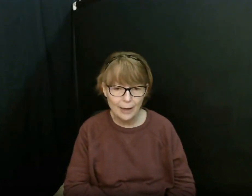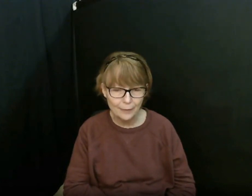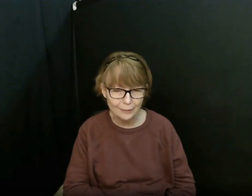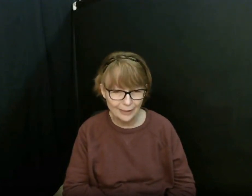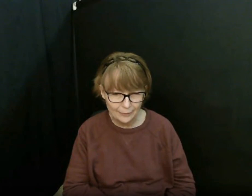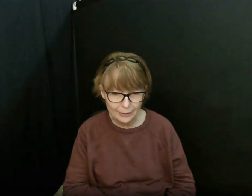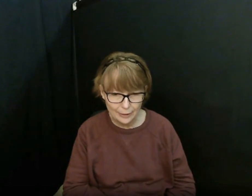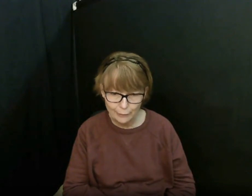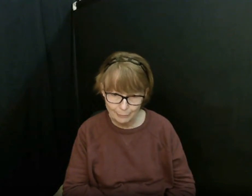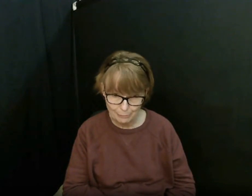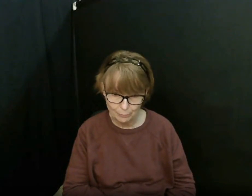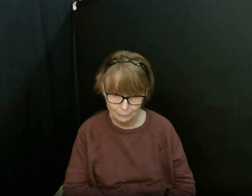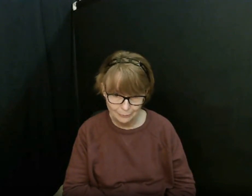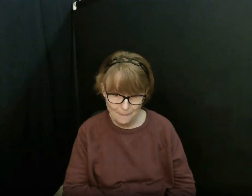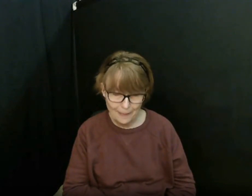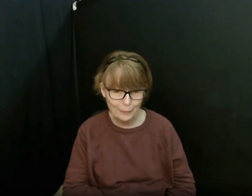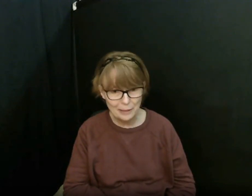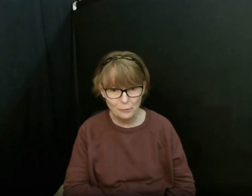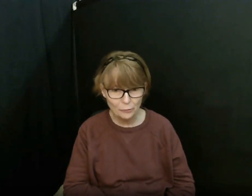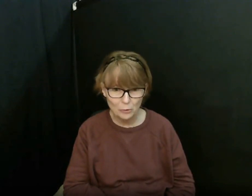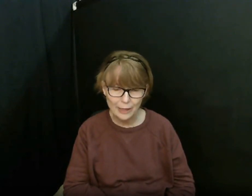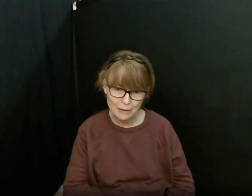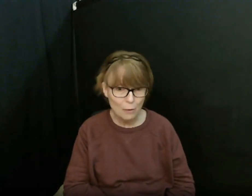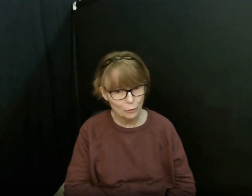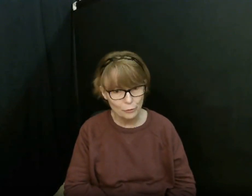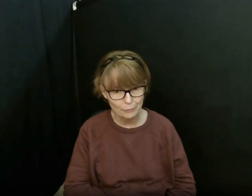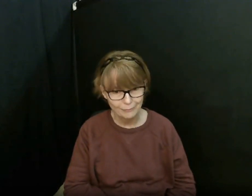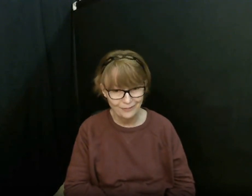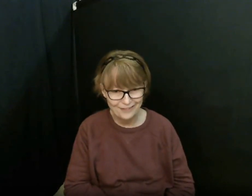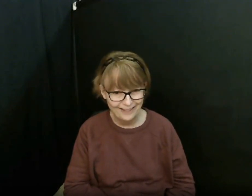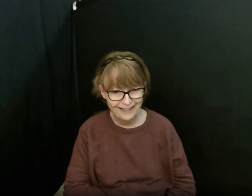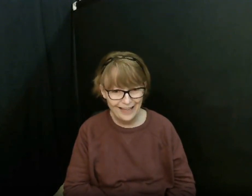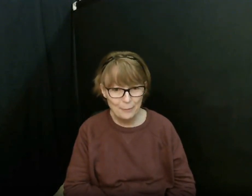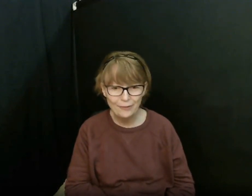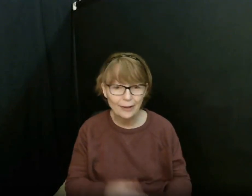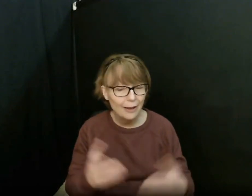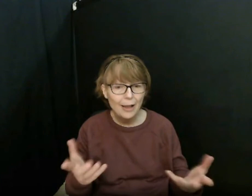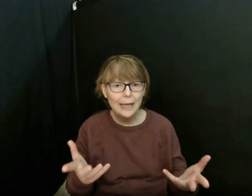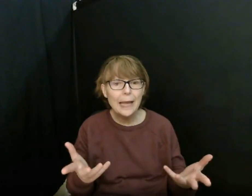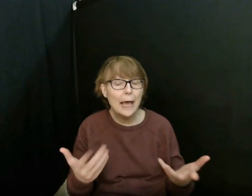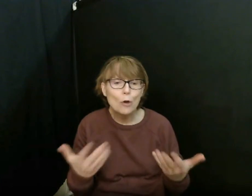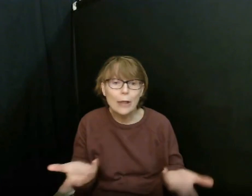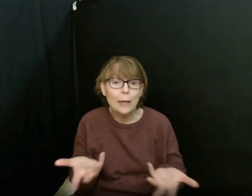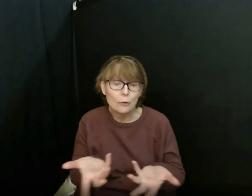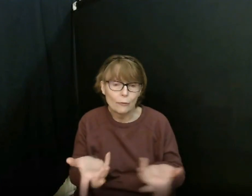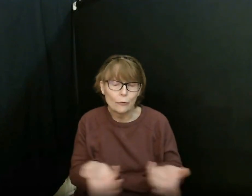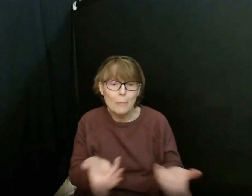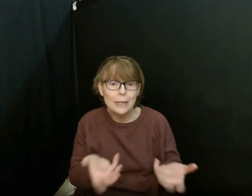these lazy hearing people that would come to school and not learn. He was he had no language for so many